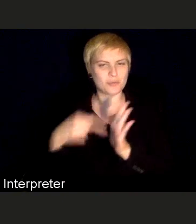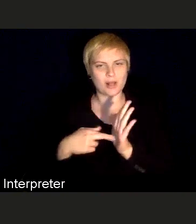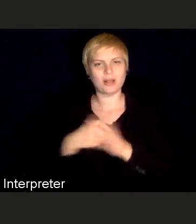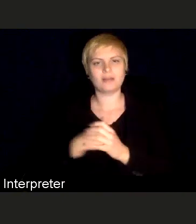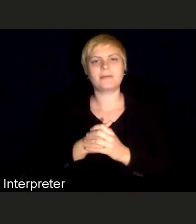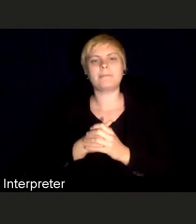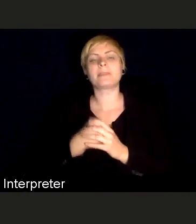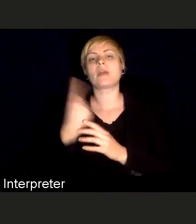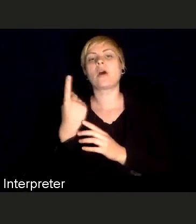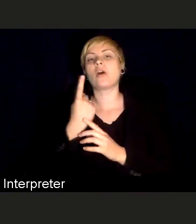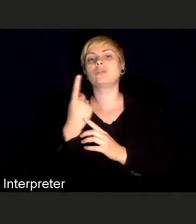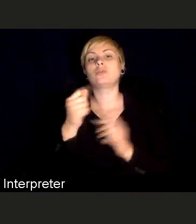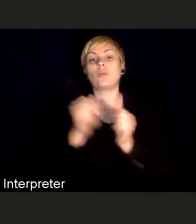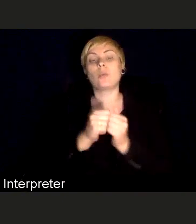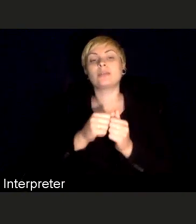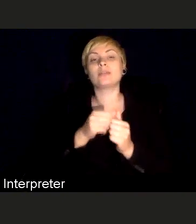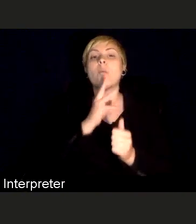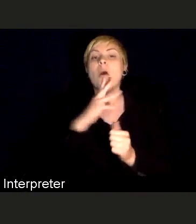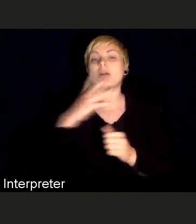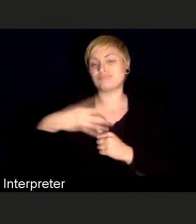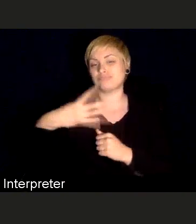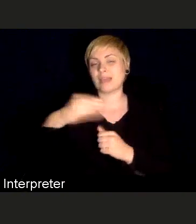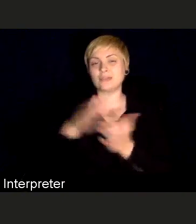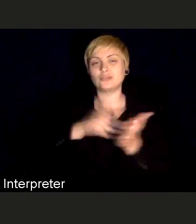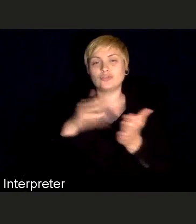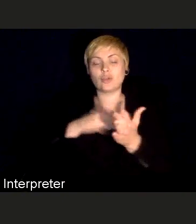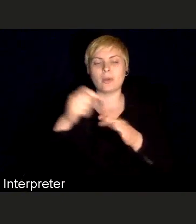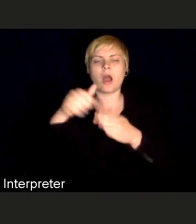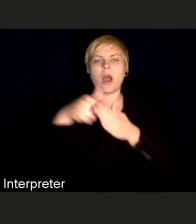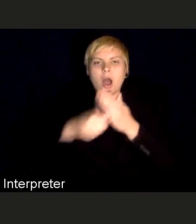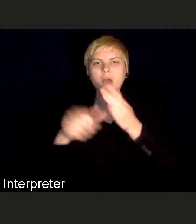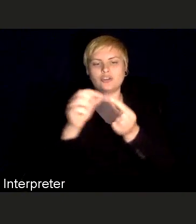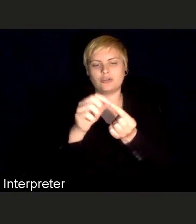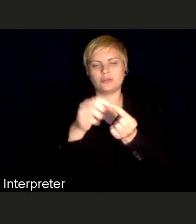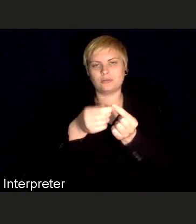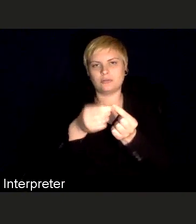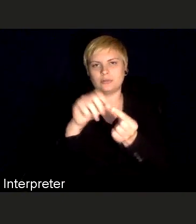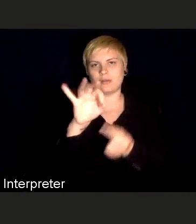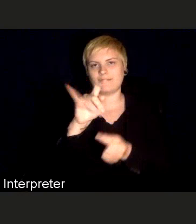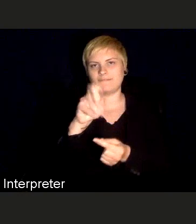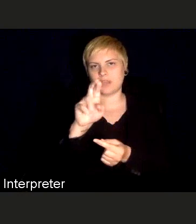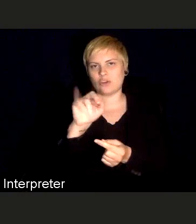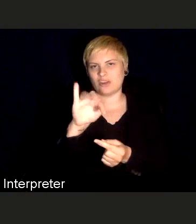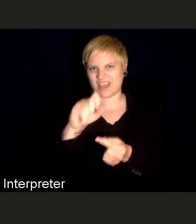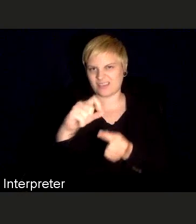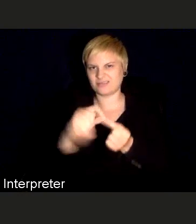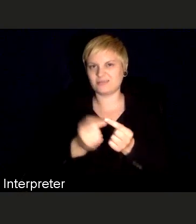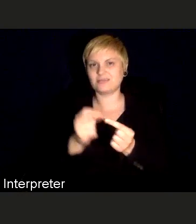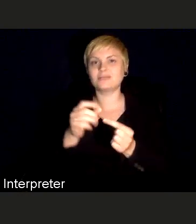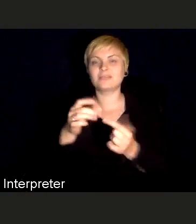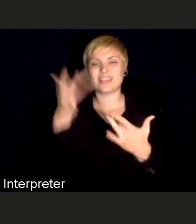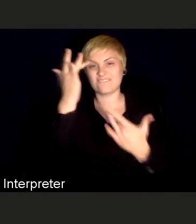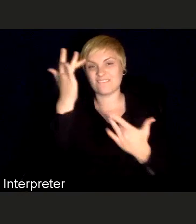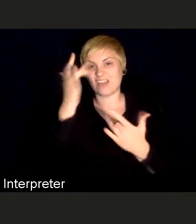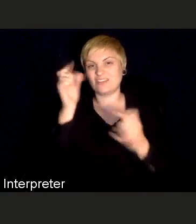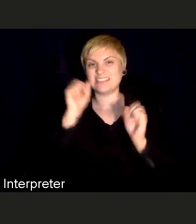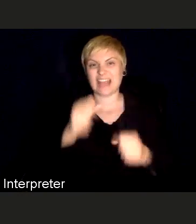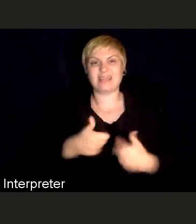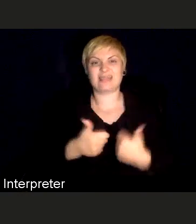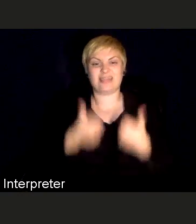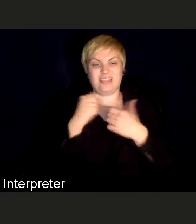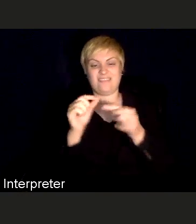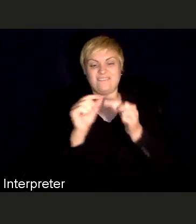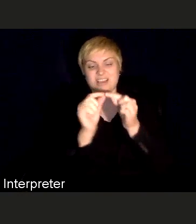with that running water and soap underneath your fingernails. That's a spot that can harbor the virus. Clean under your fingernails as well. And that